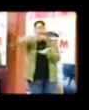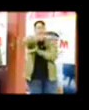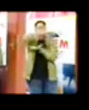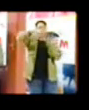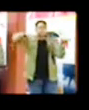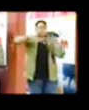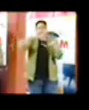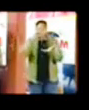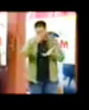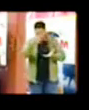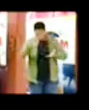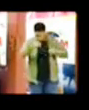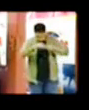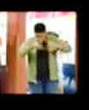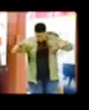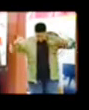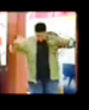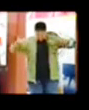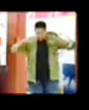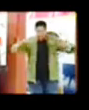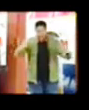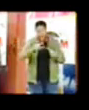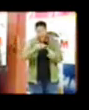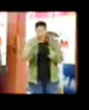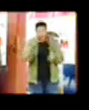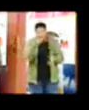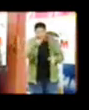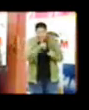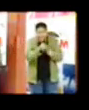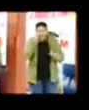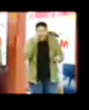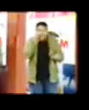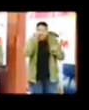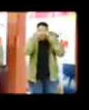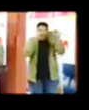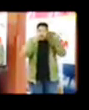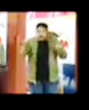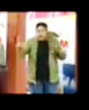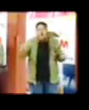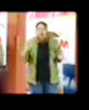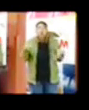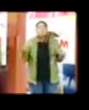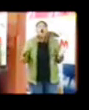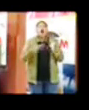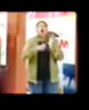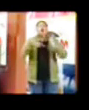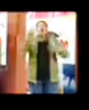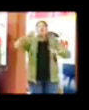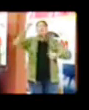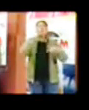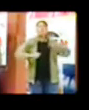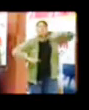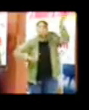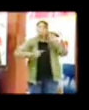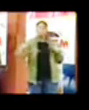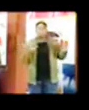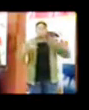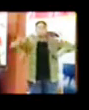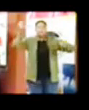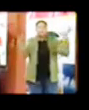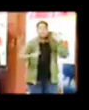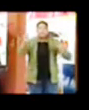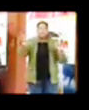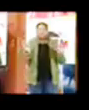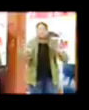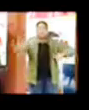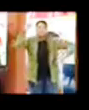and the storm, the hurricane as it is, but these dots actually are showing where lots of lightning storms have been